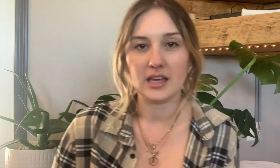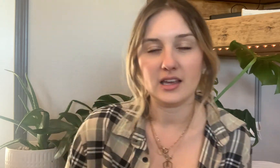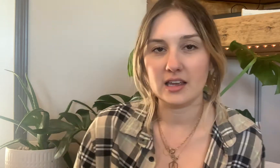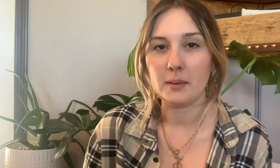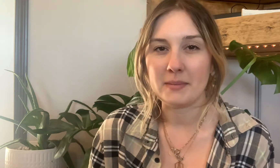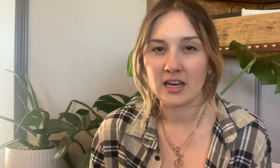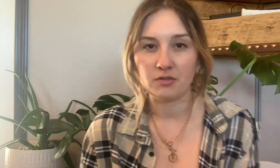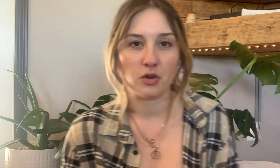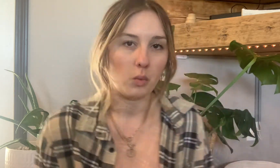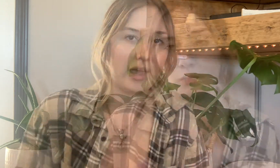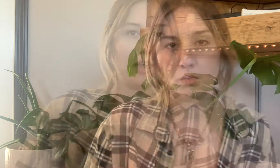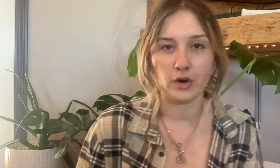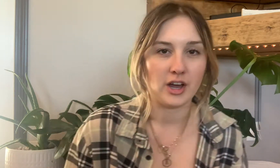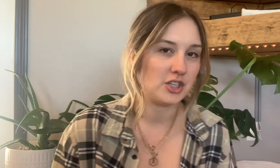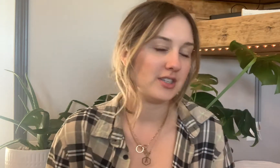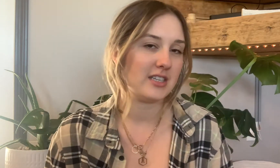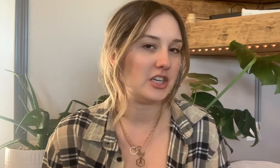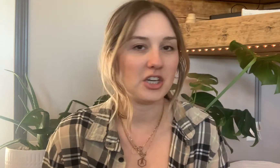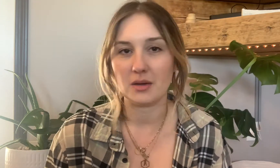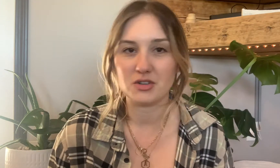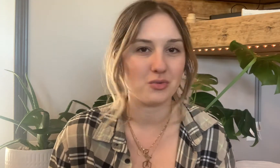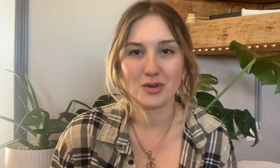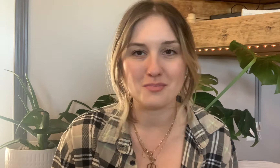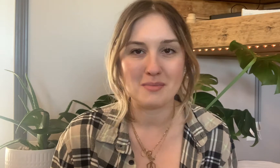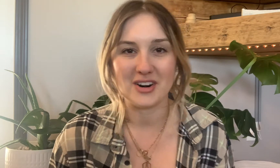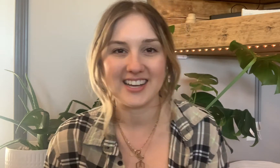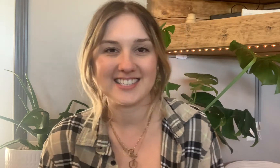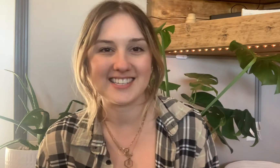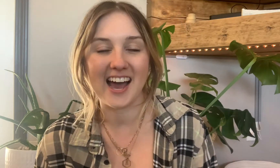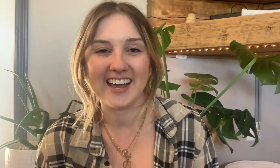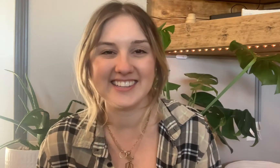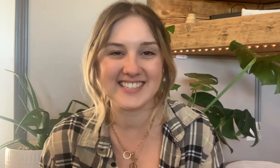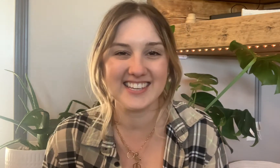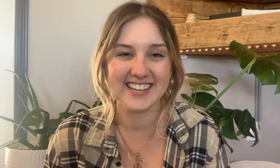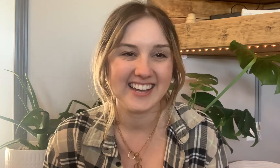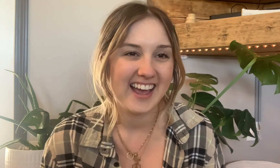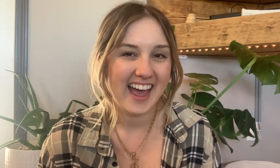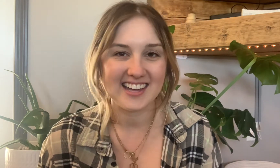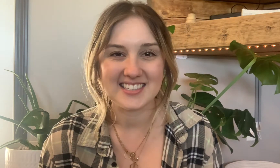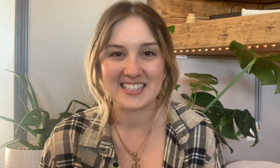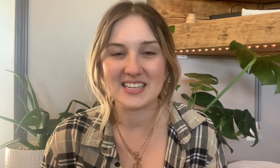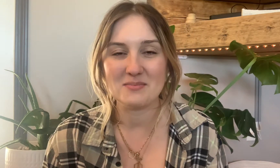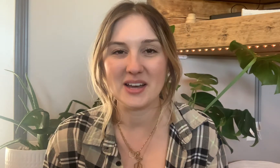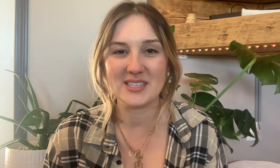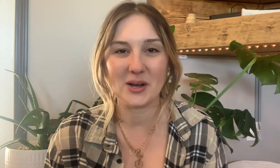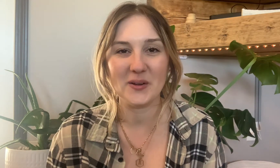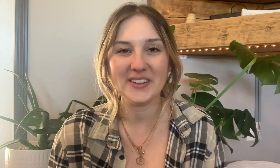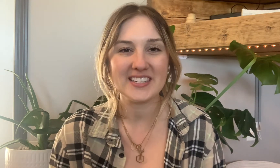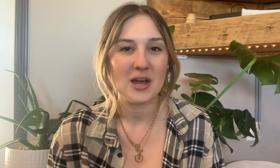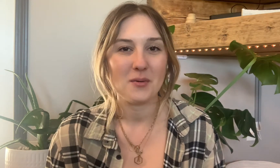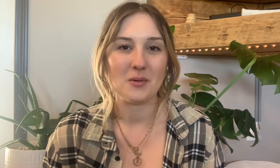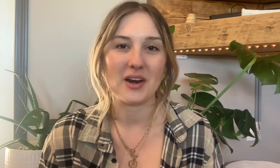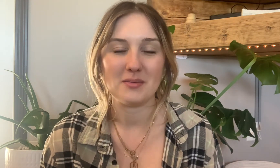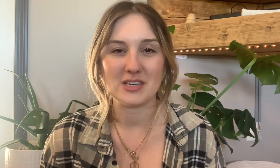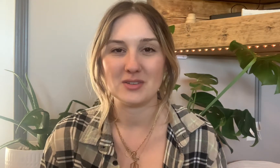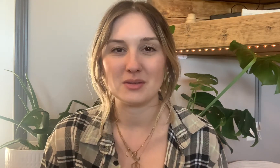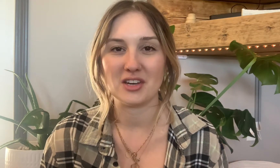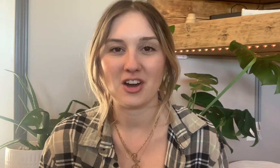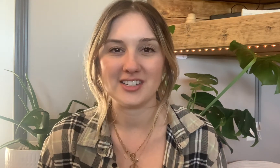in a meaningful way. We're not just teaching him to rote memorize signs at 16 months old. We want him to use them in context